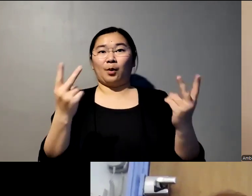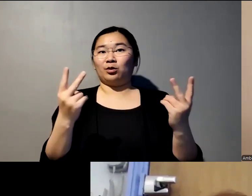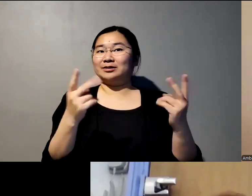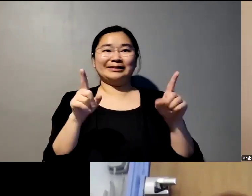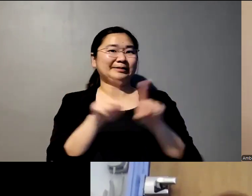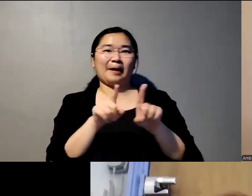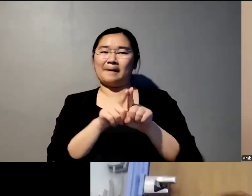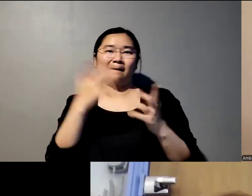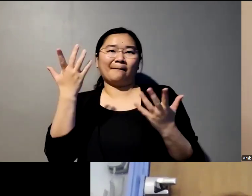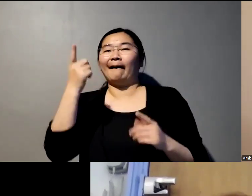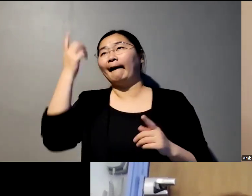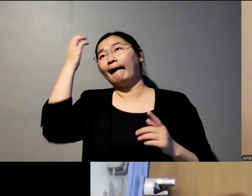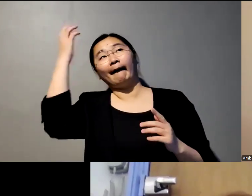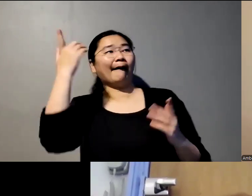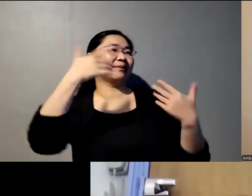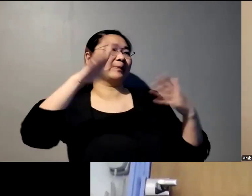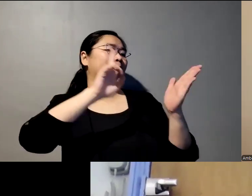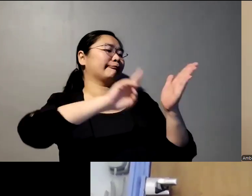in reality are just not doing that.